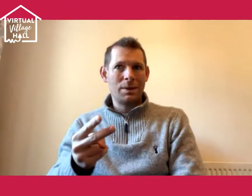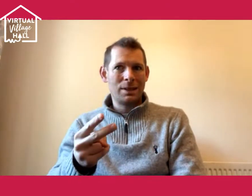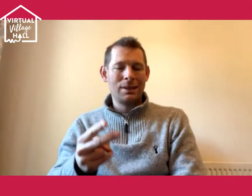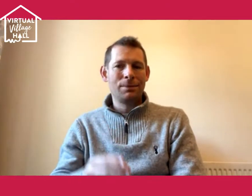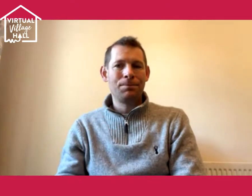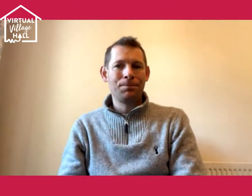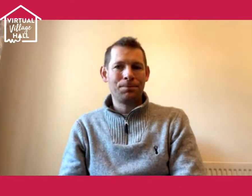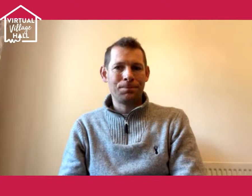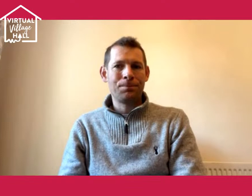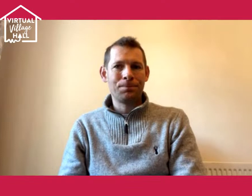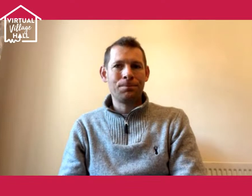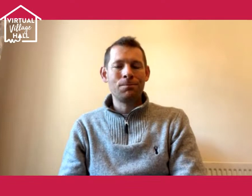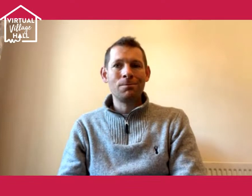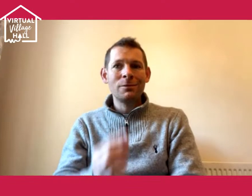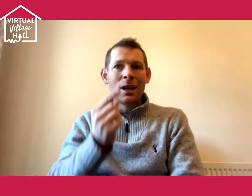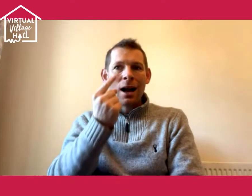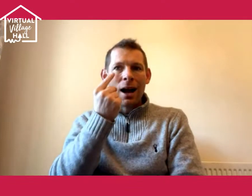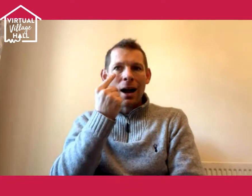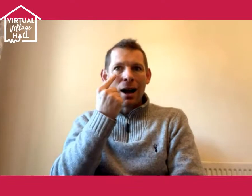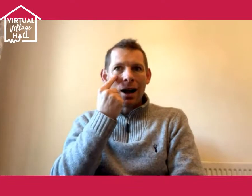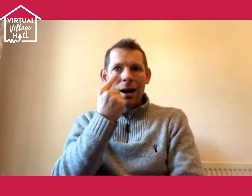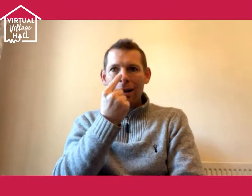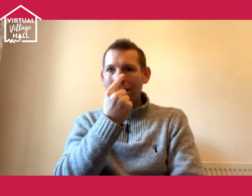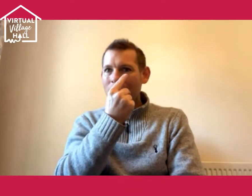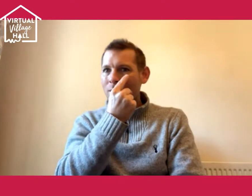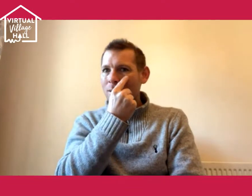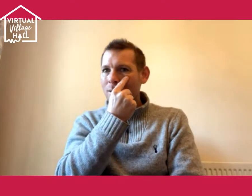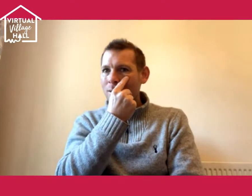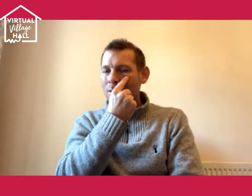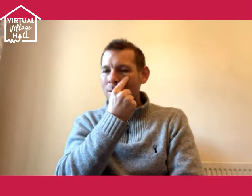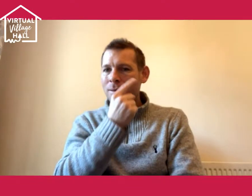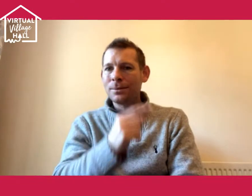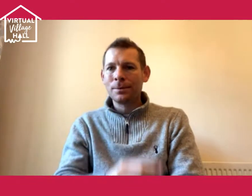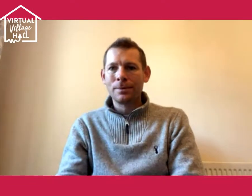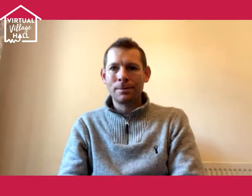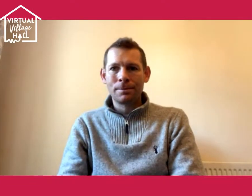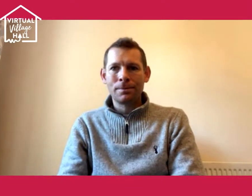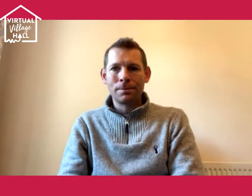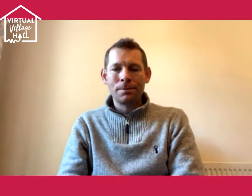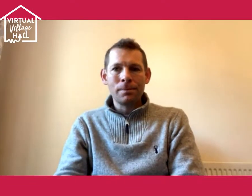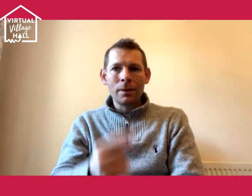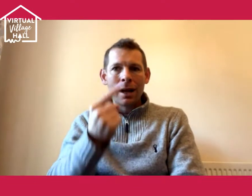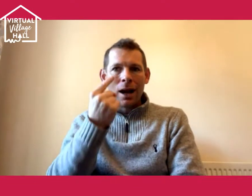Okay, let's repeat these signs. So eyes,